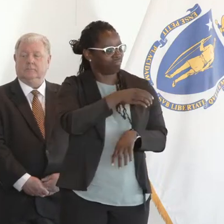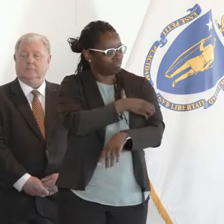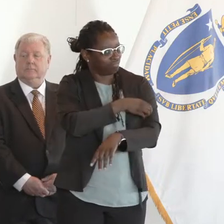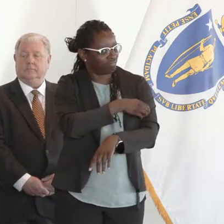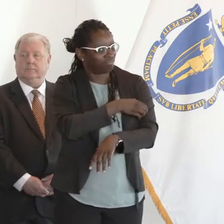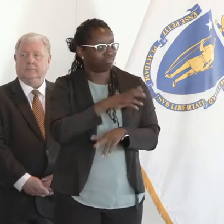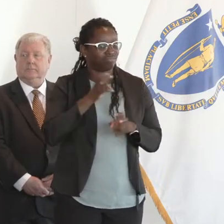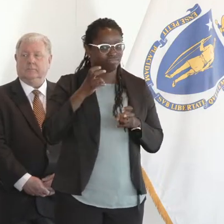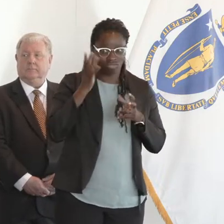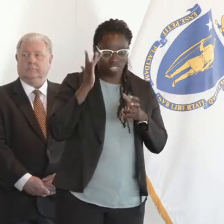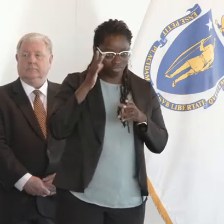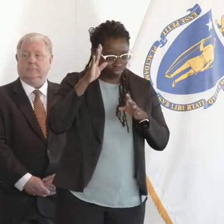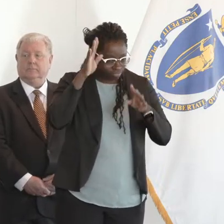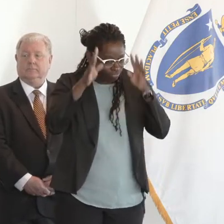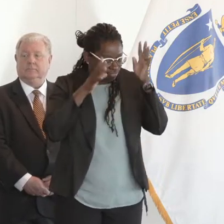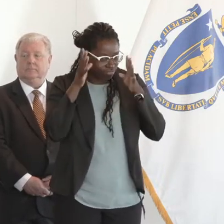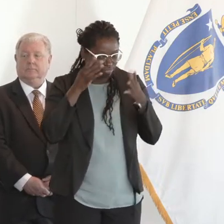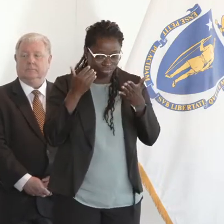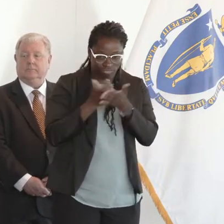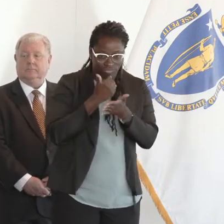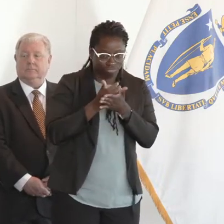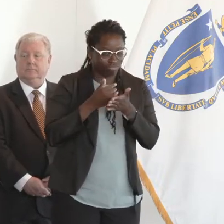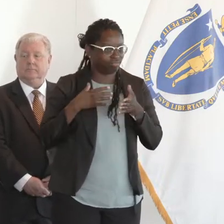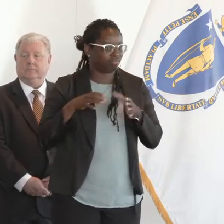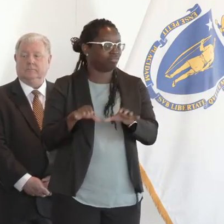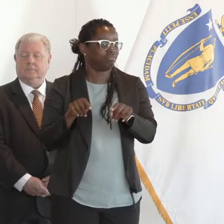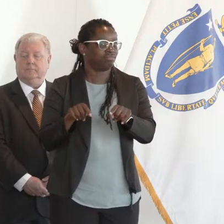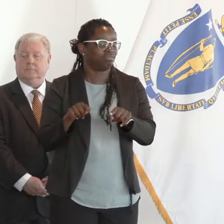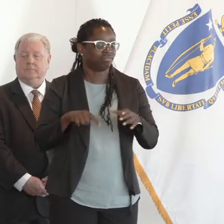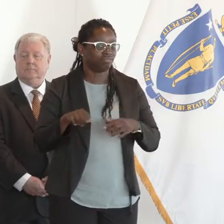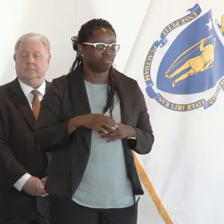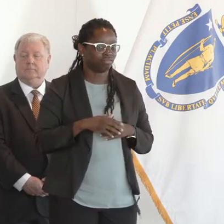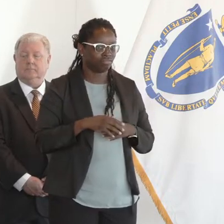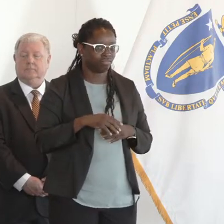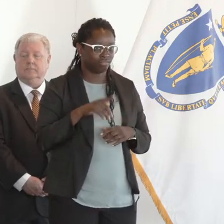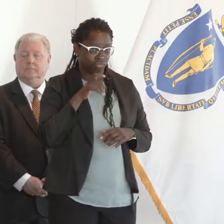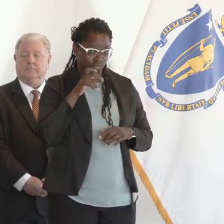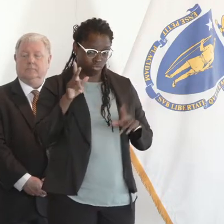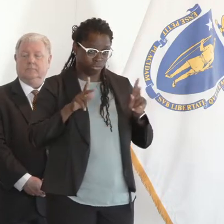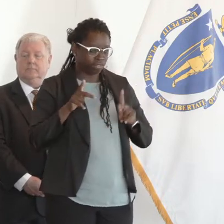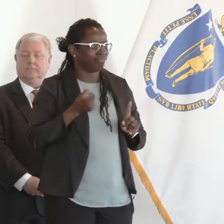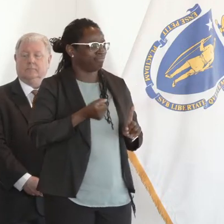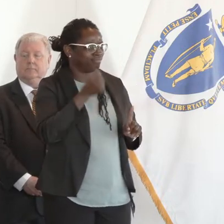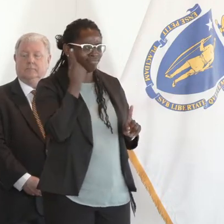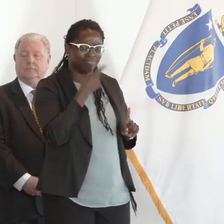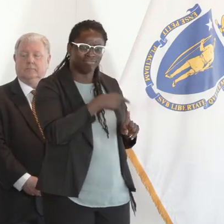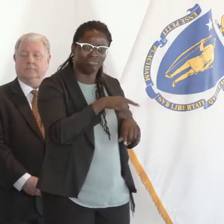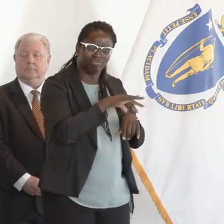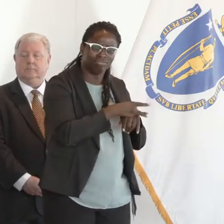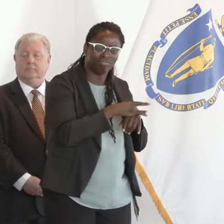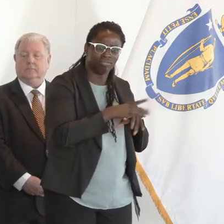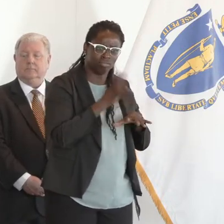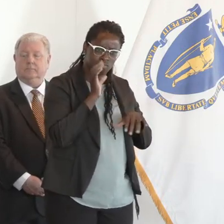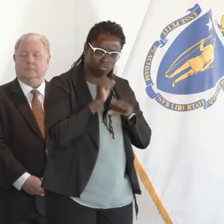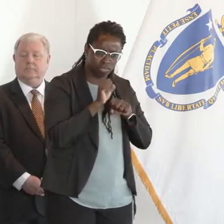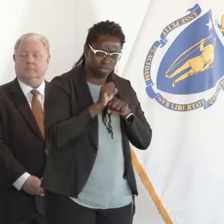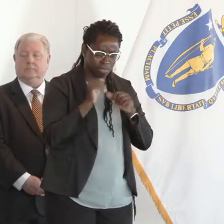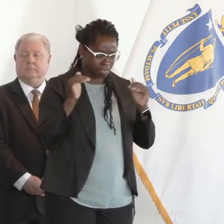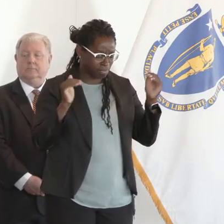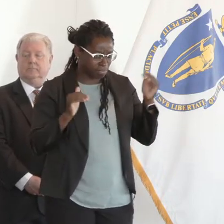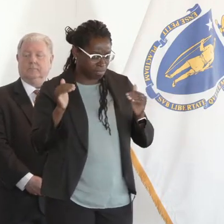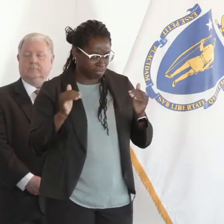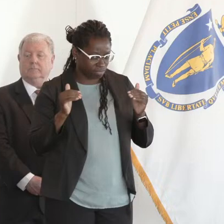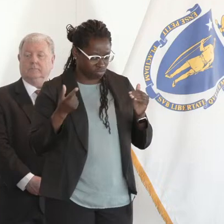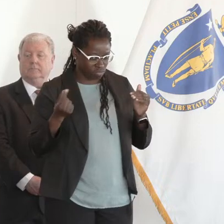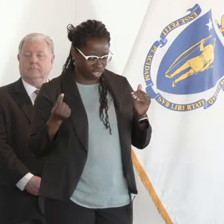and environmental stewards, for who are those who understand that truly the balance is between where